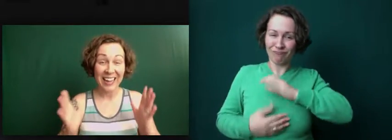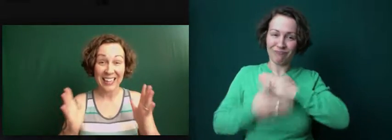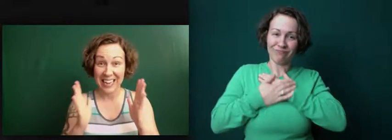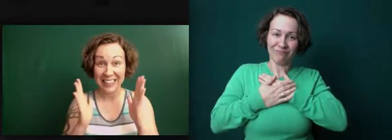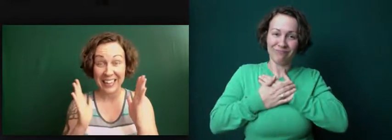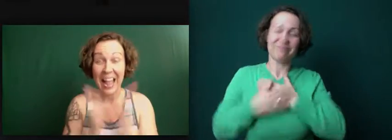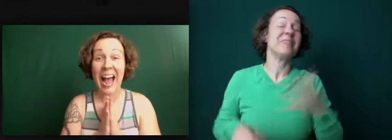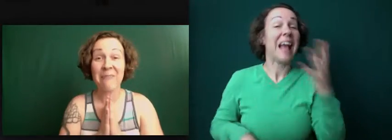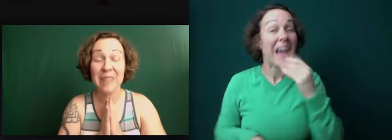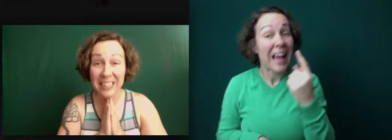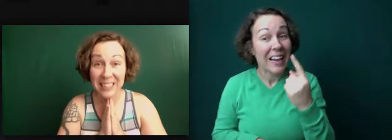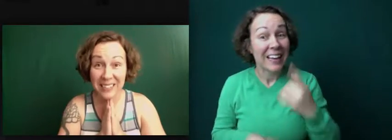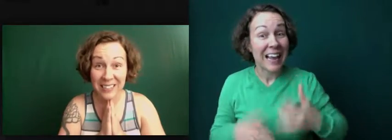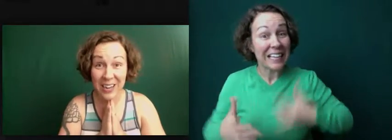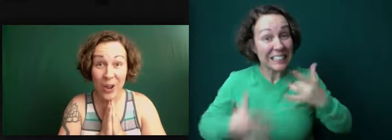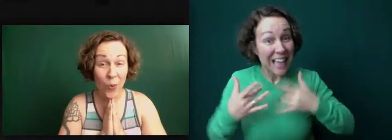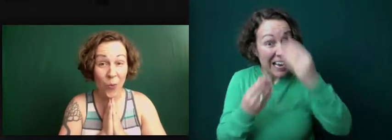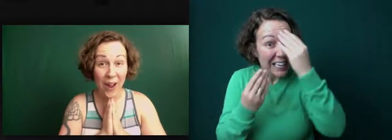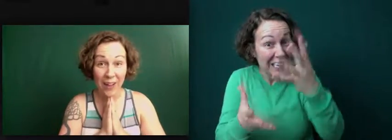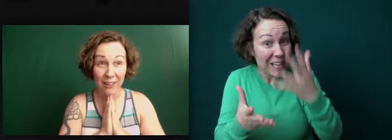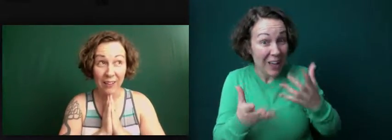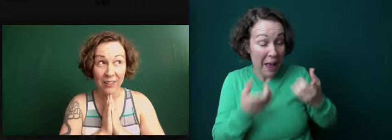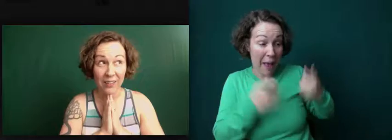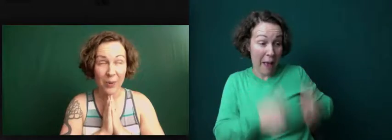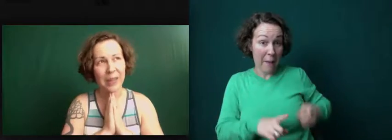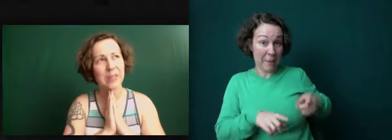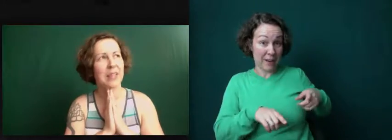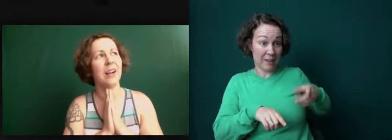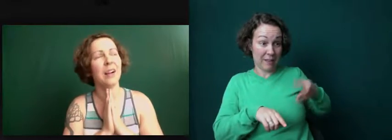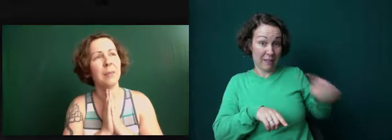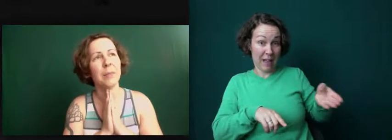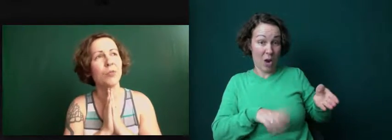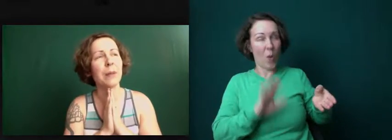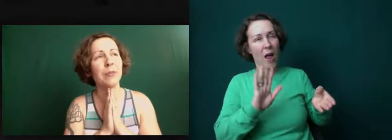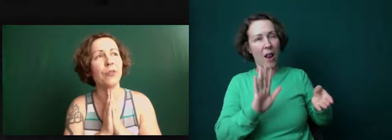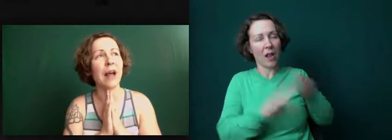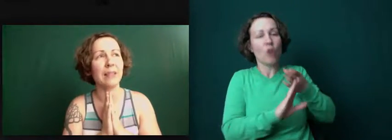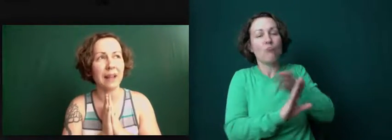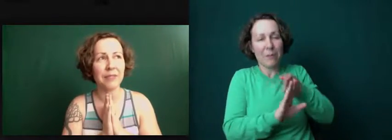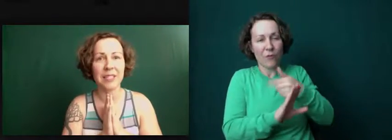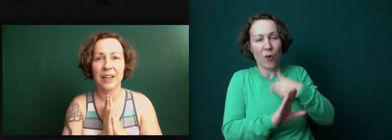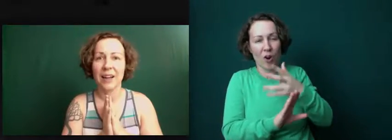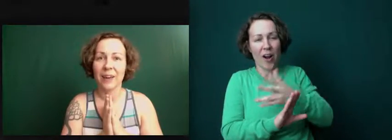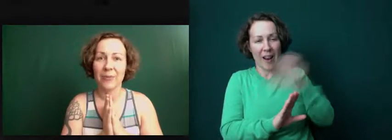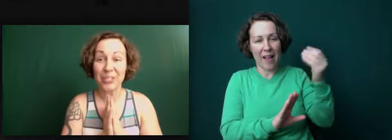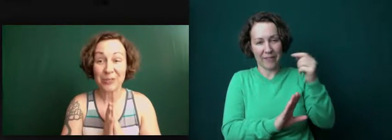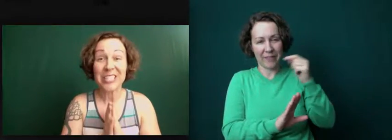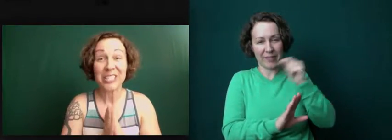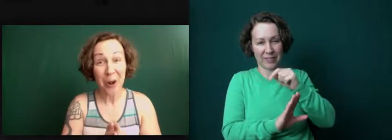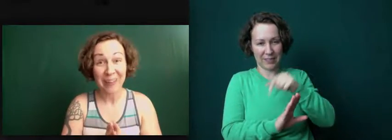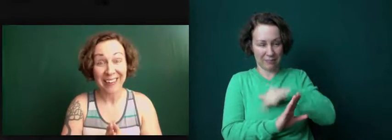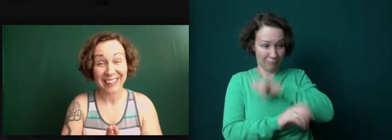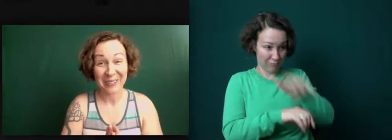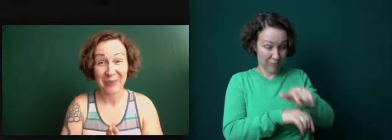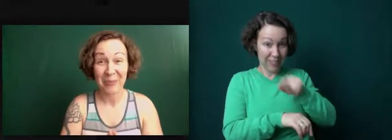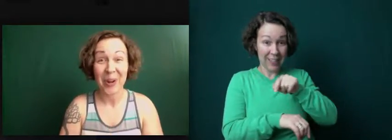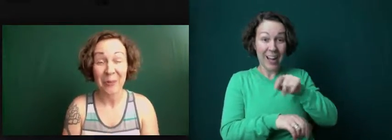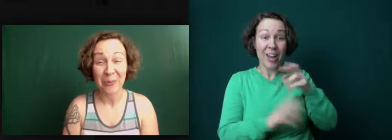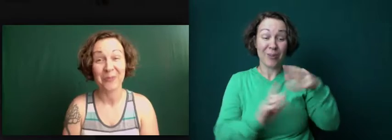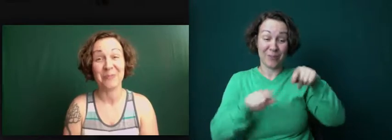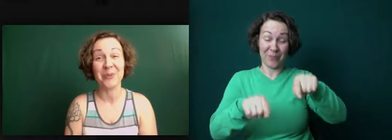an exciting thing happened while I was there, maybe right before I left. Registration opened